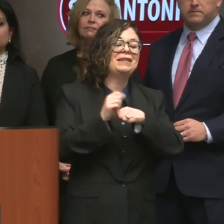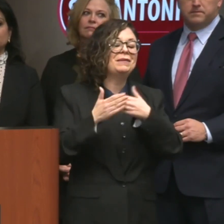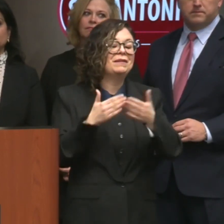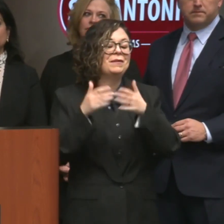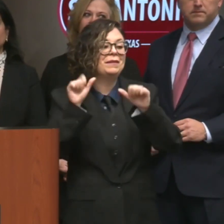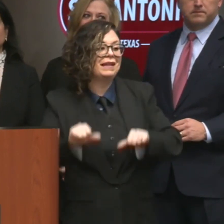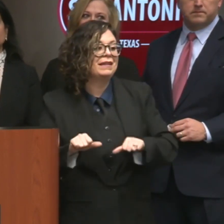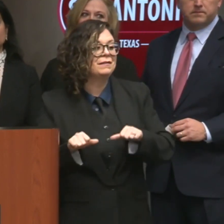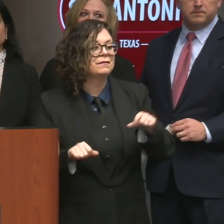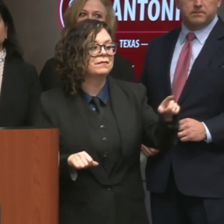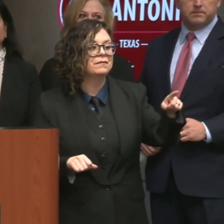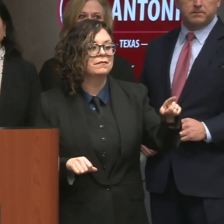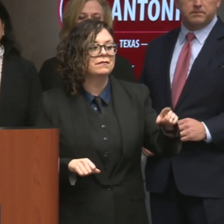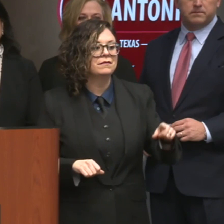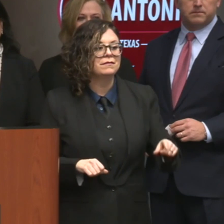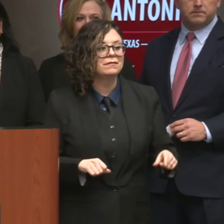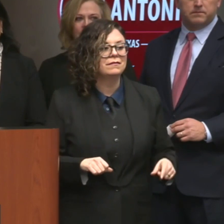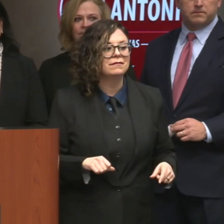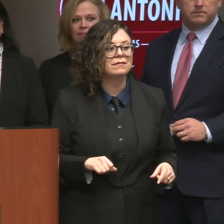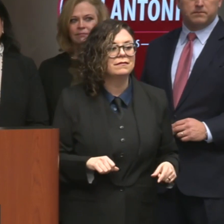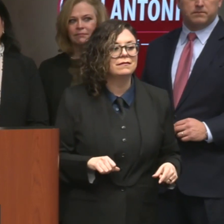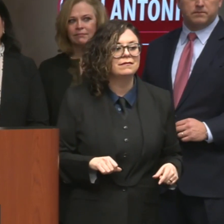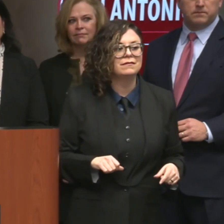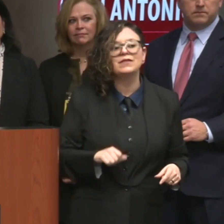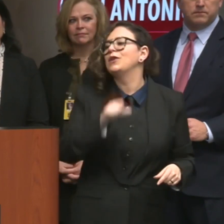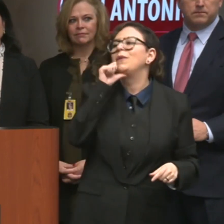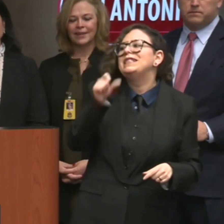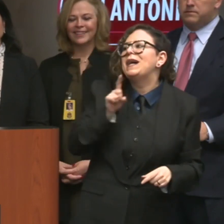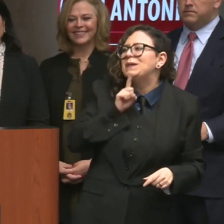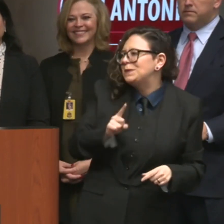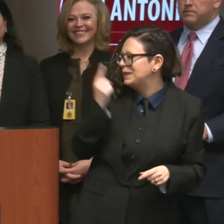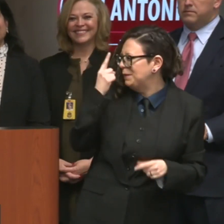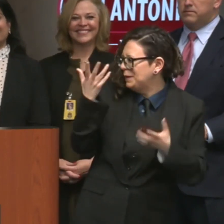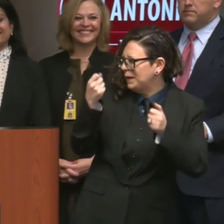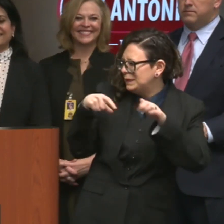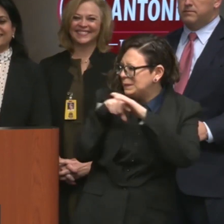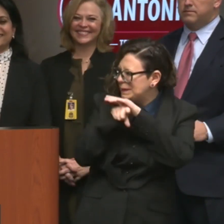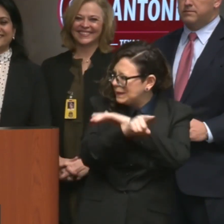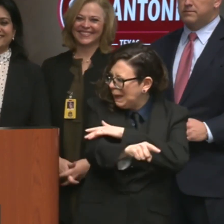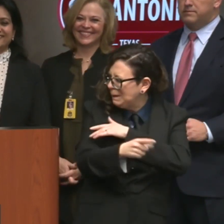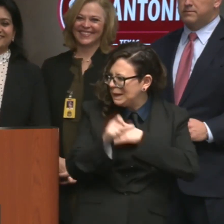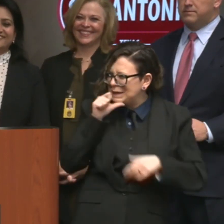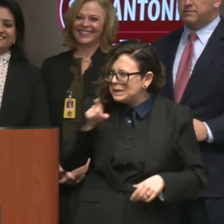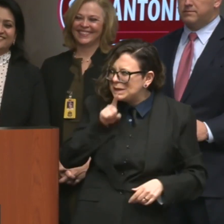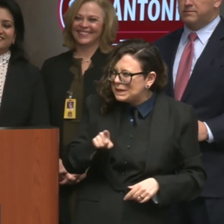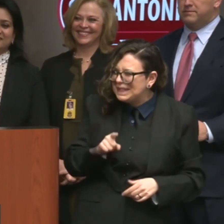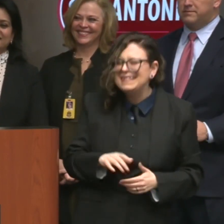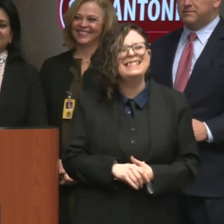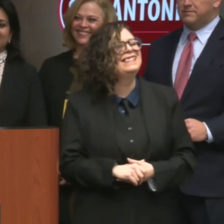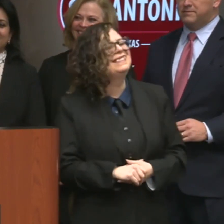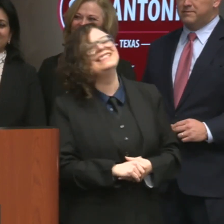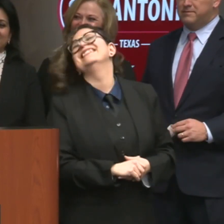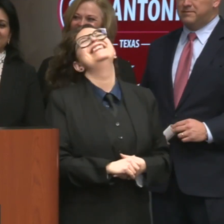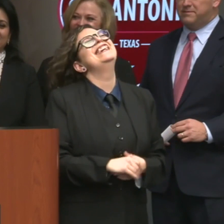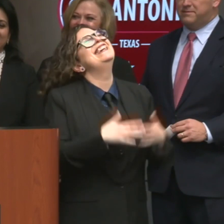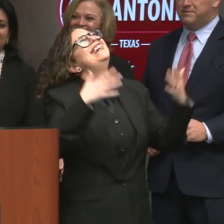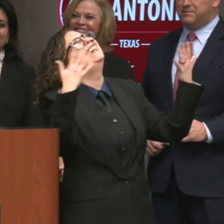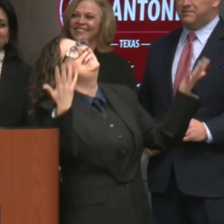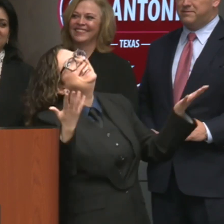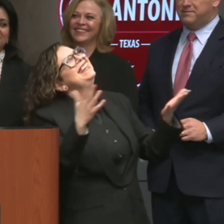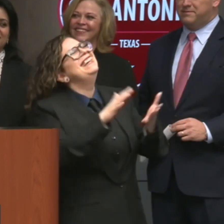it. True that someone wants to escape from that. Well, I'm sure